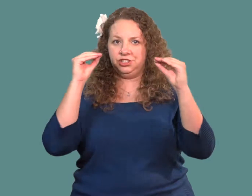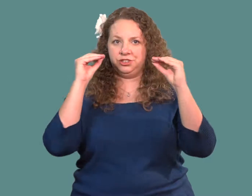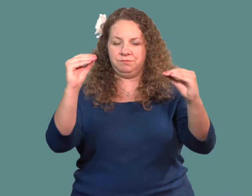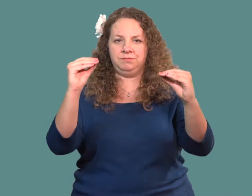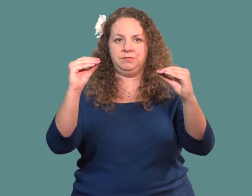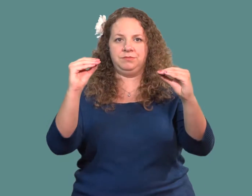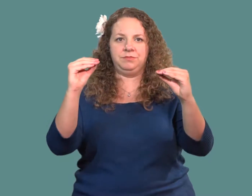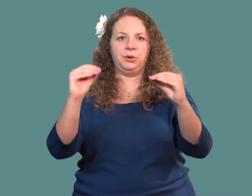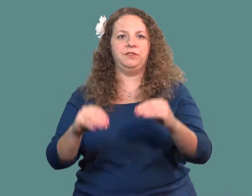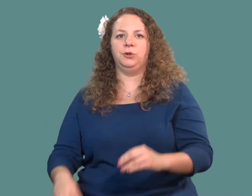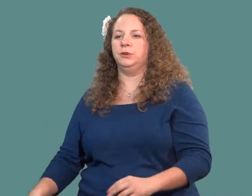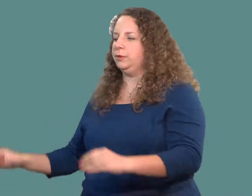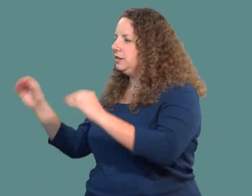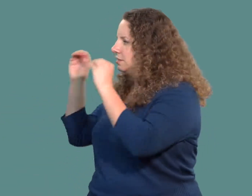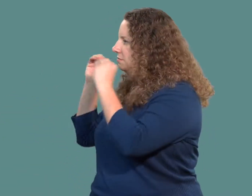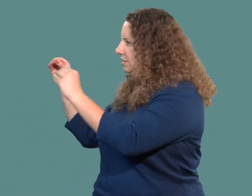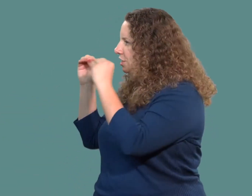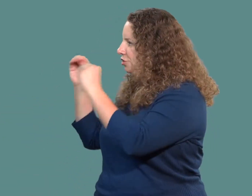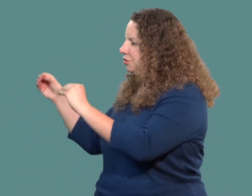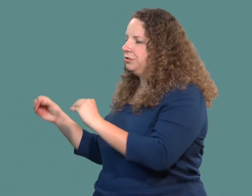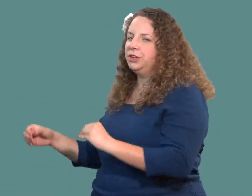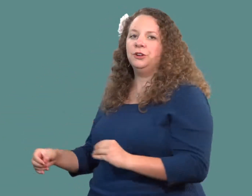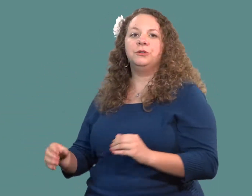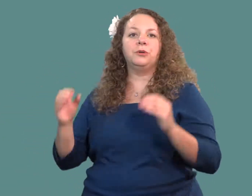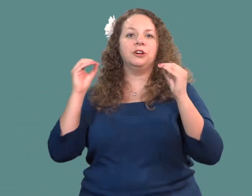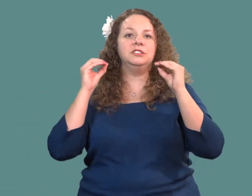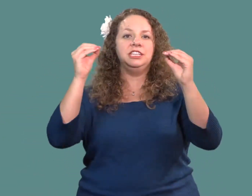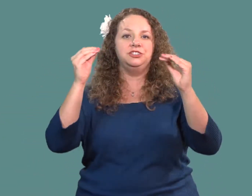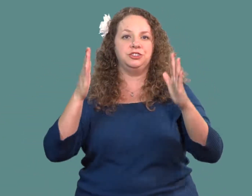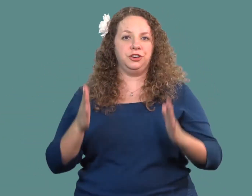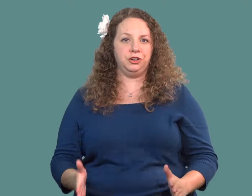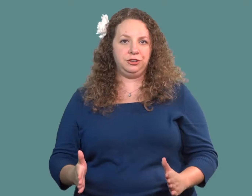Teach, going forward twice, teach, or teacher,